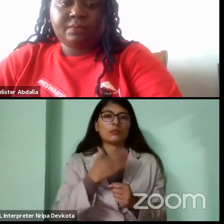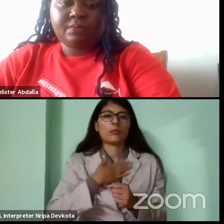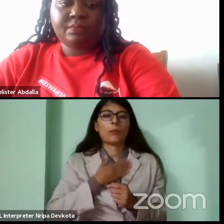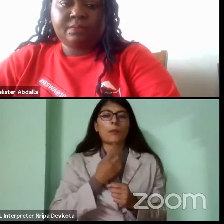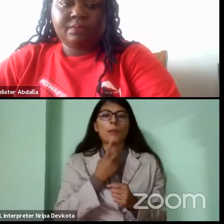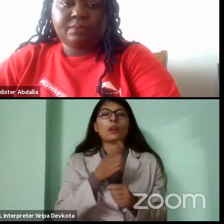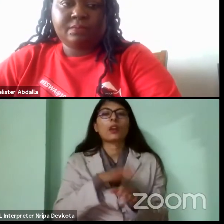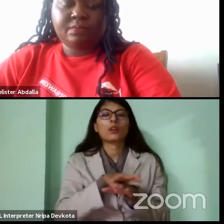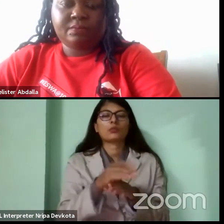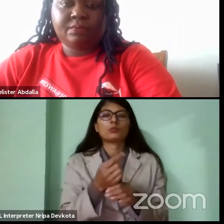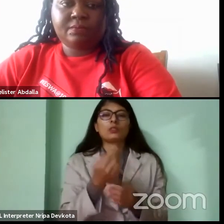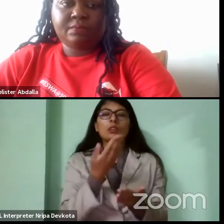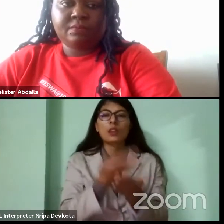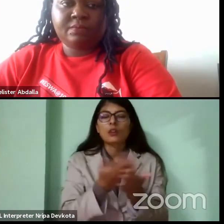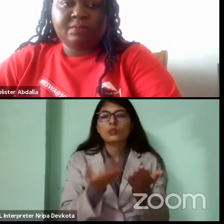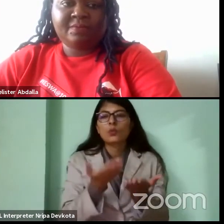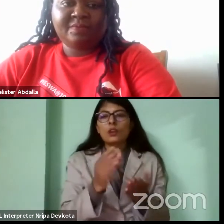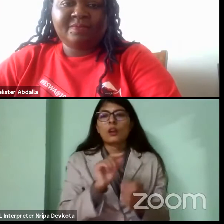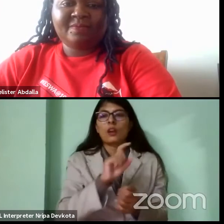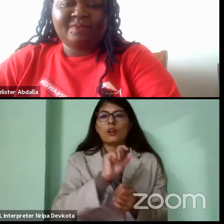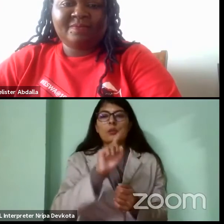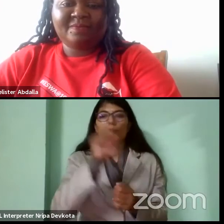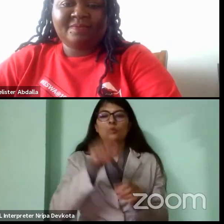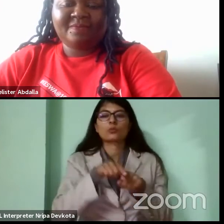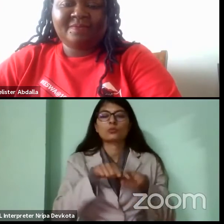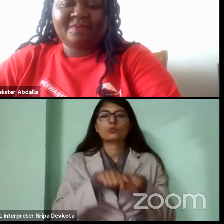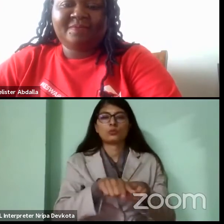go around it so everybody